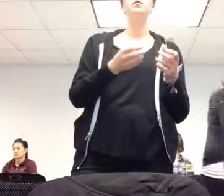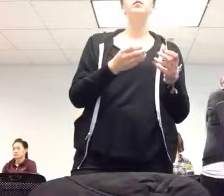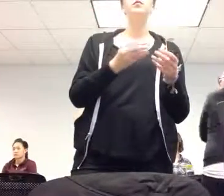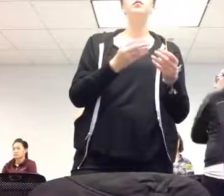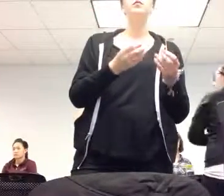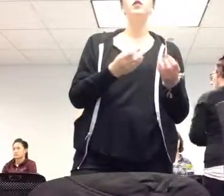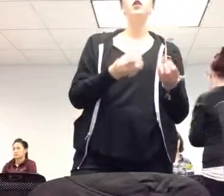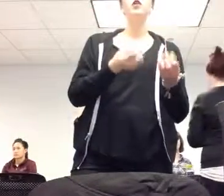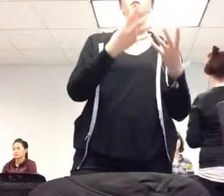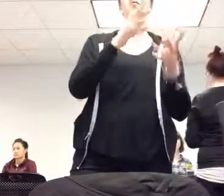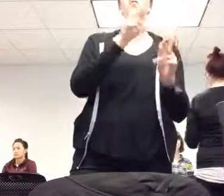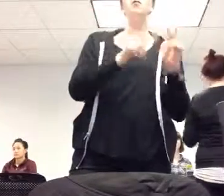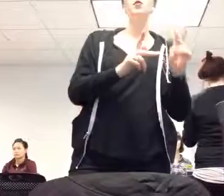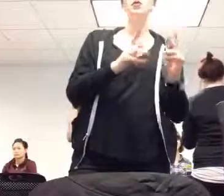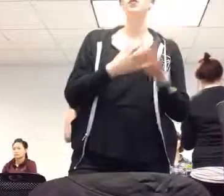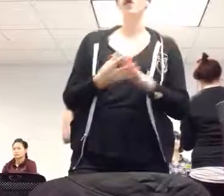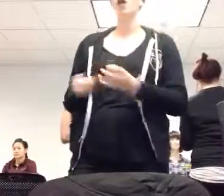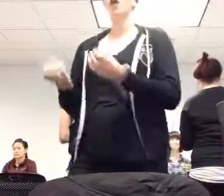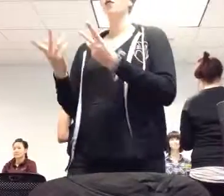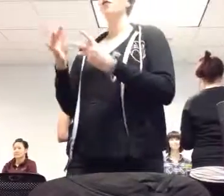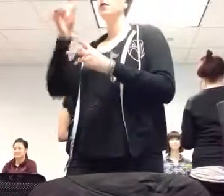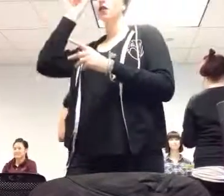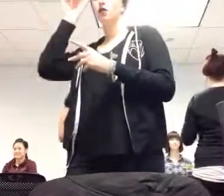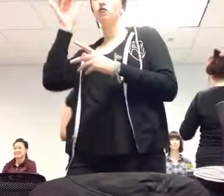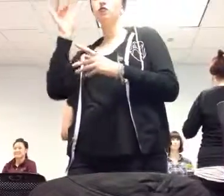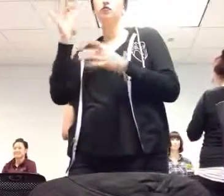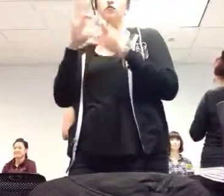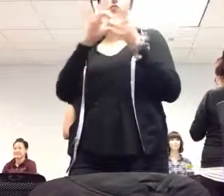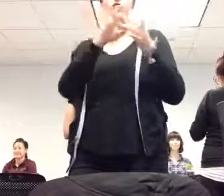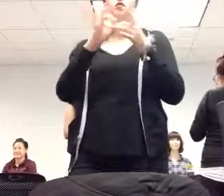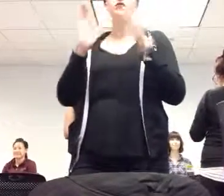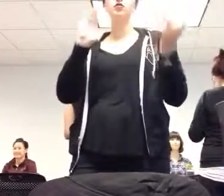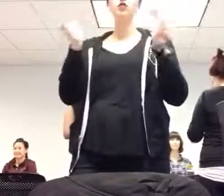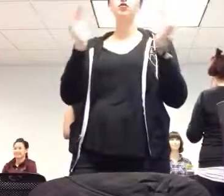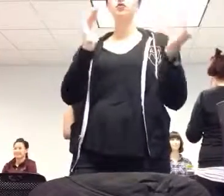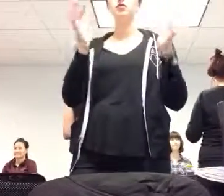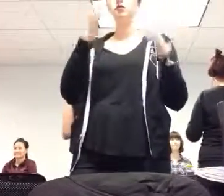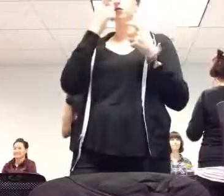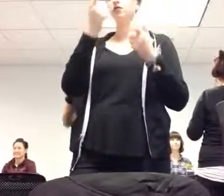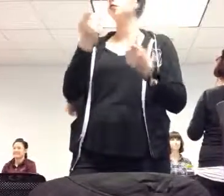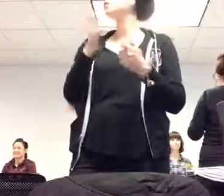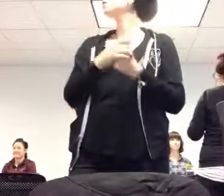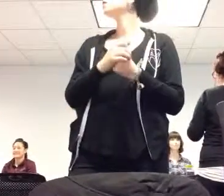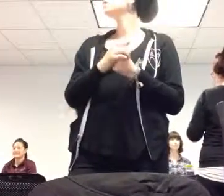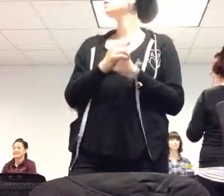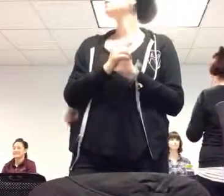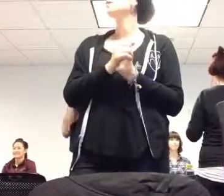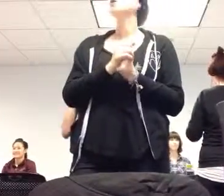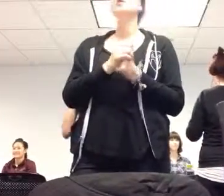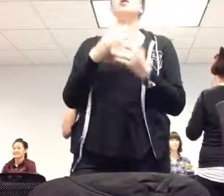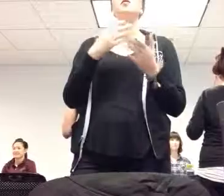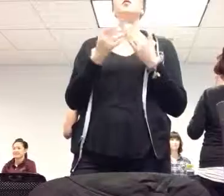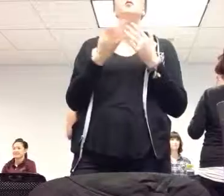There again, the cattle, where they were milk producing or whether you produced them for meat, most cattle at this time were used